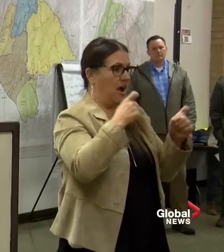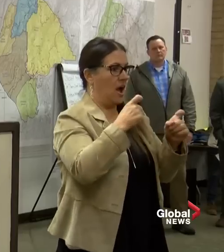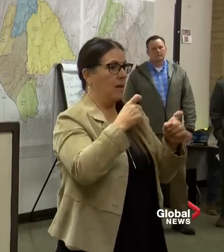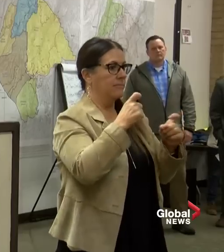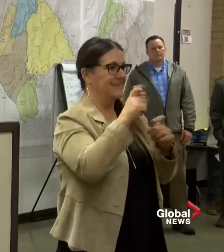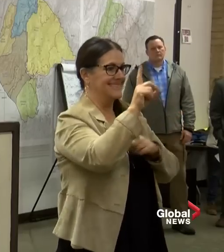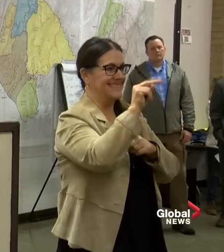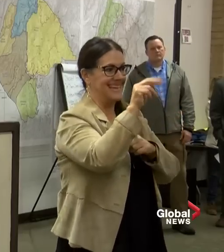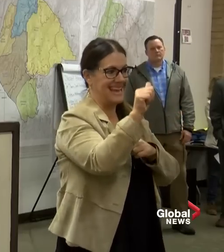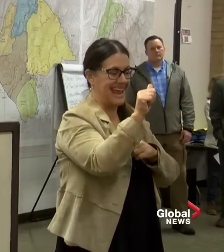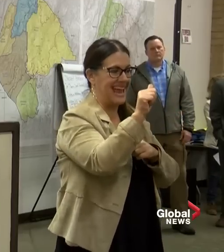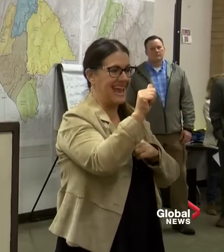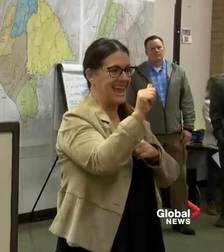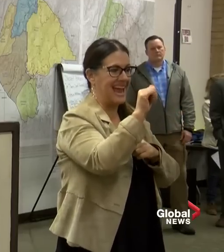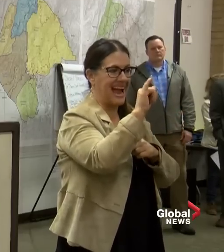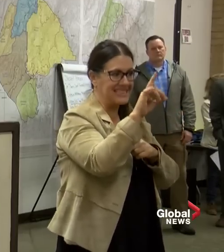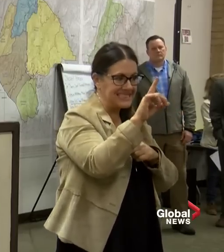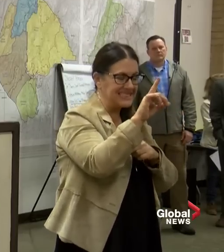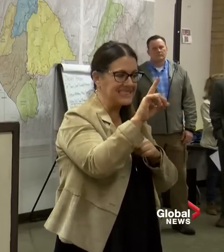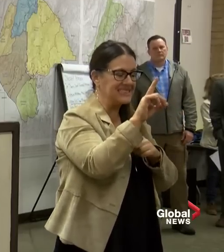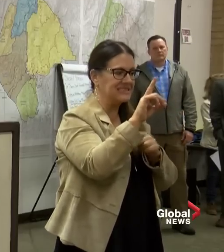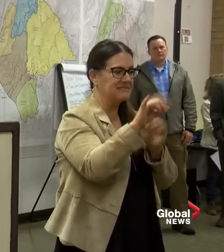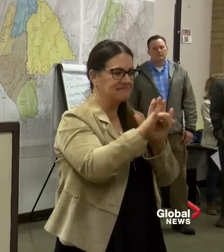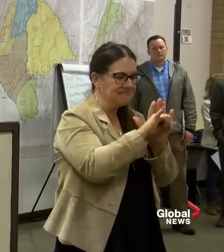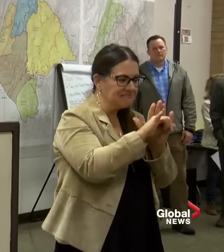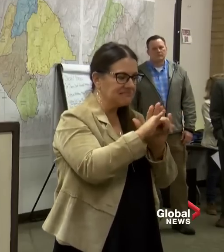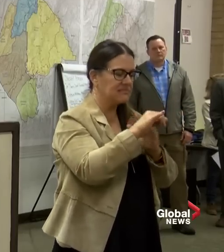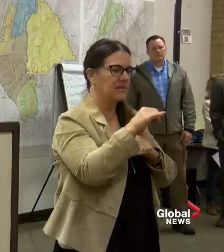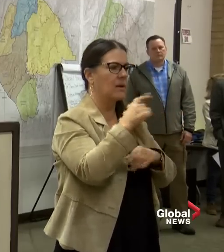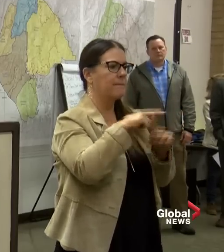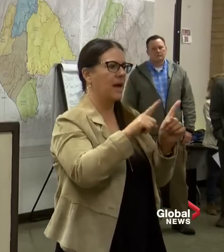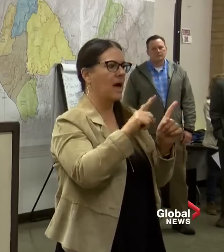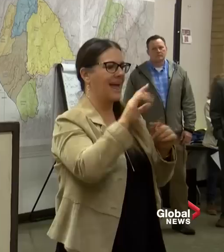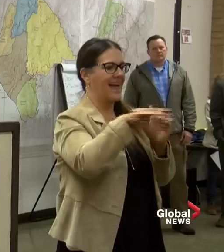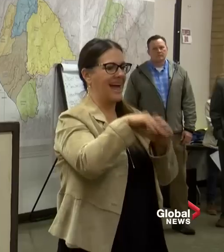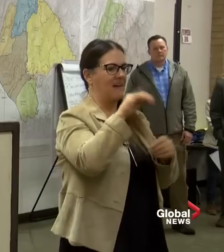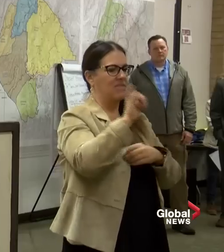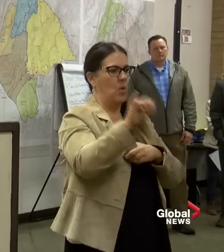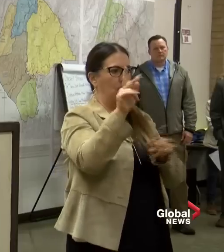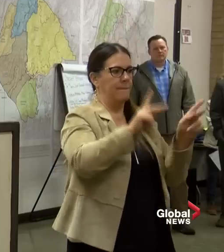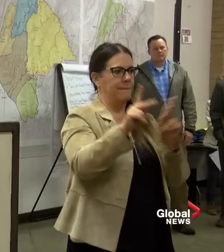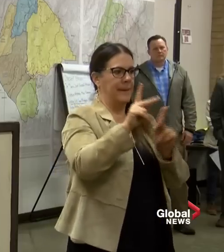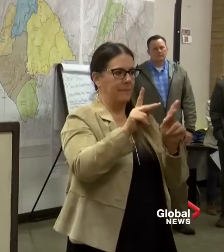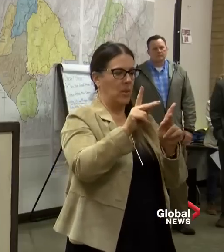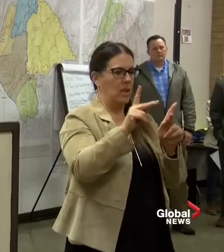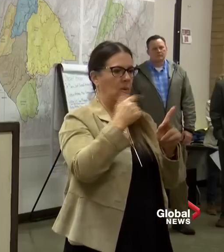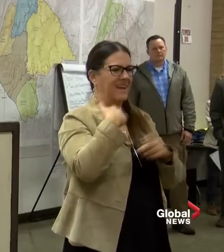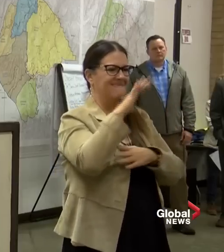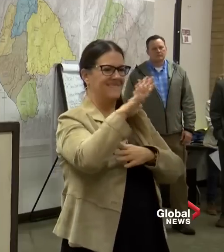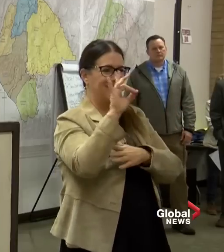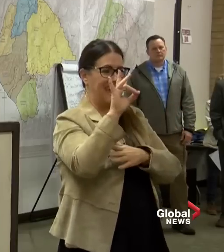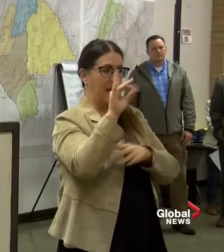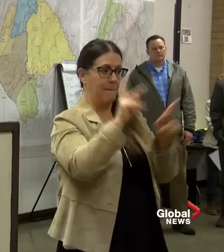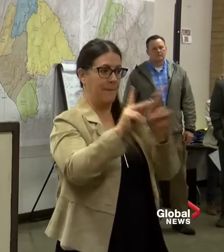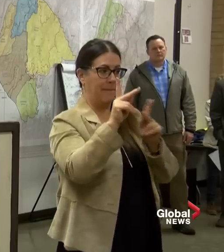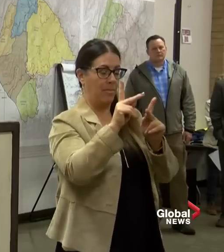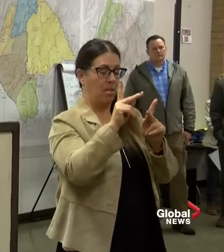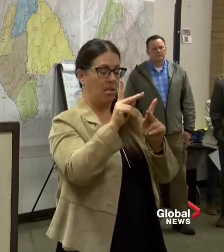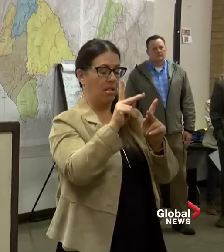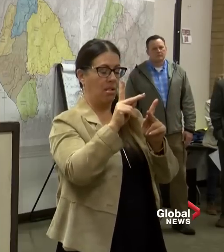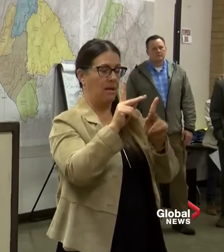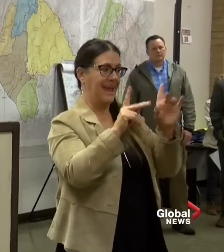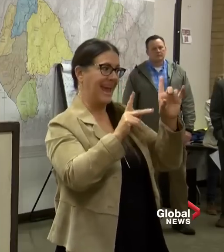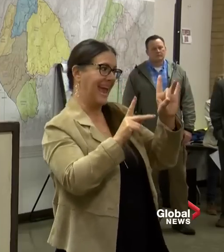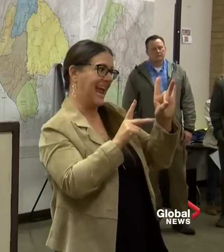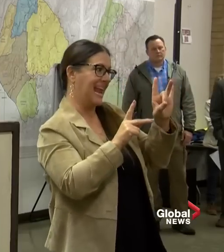the 83 individuals who have been recovered, we have tentative identifications on 58 of them. And those